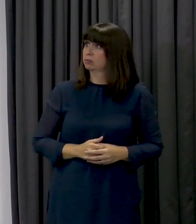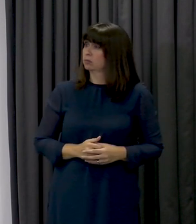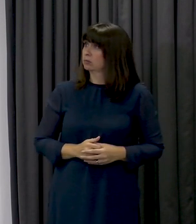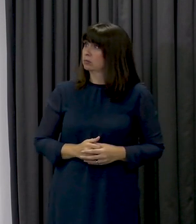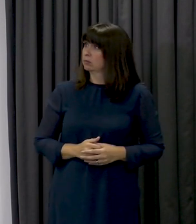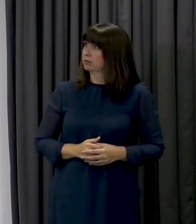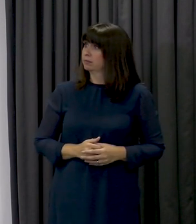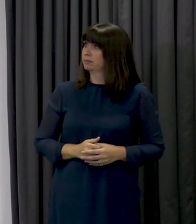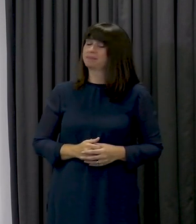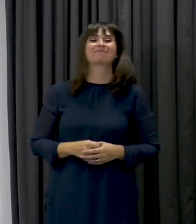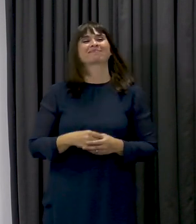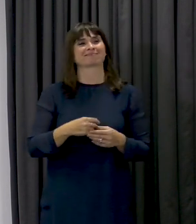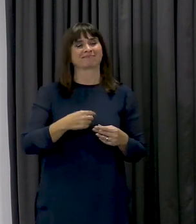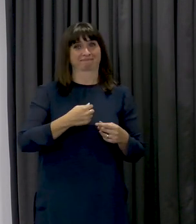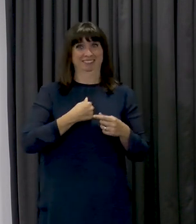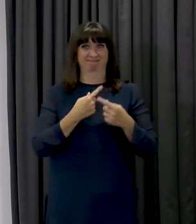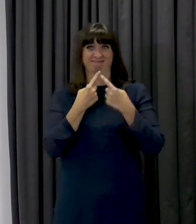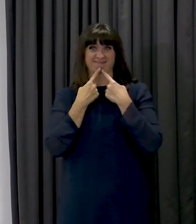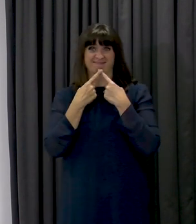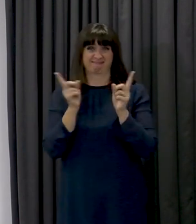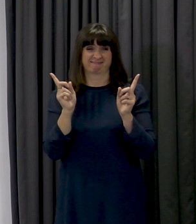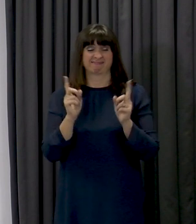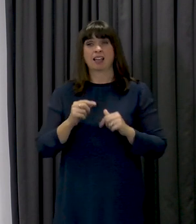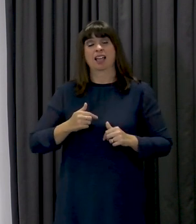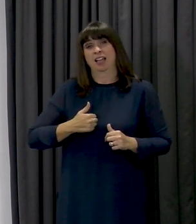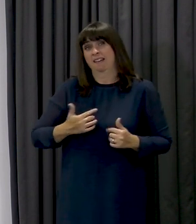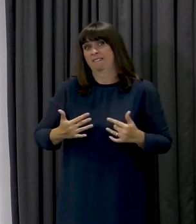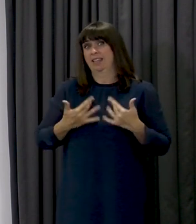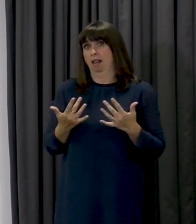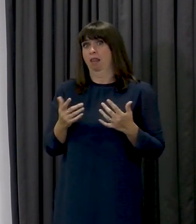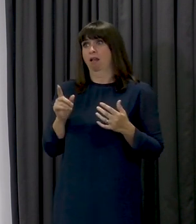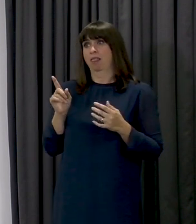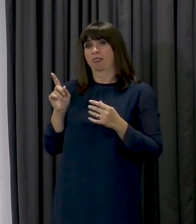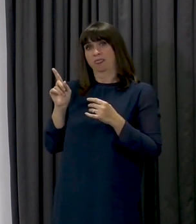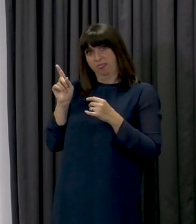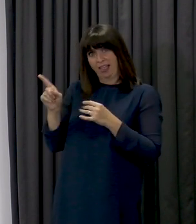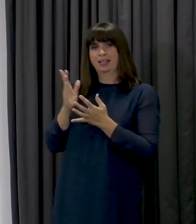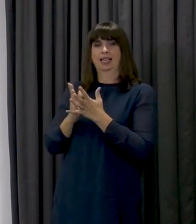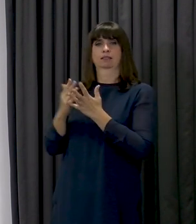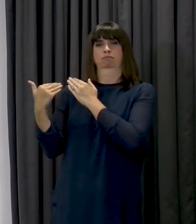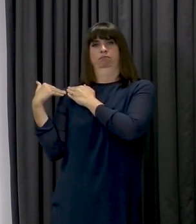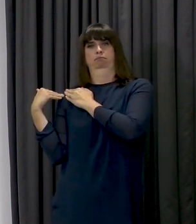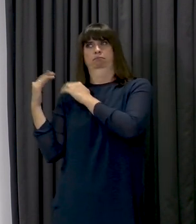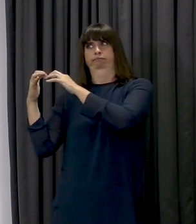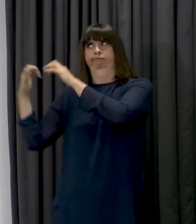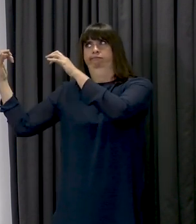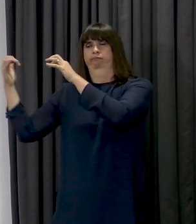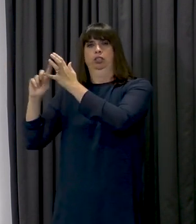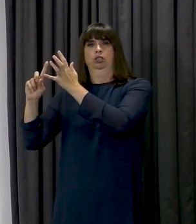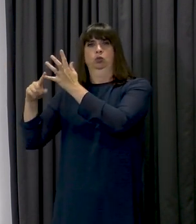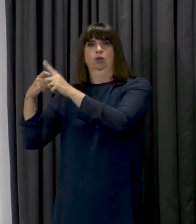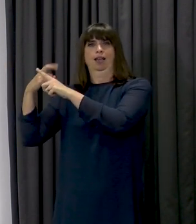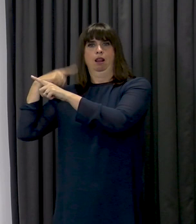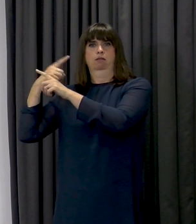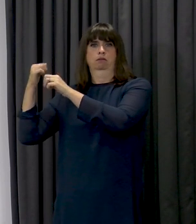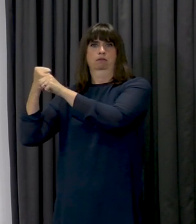Well, look, I've always said that essentially I regard this as a UK level responsibility. The Welsh Government isn't responsible